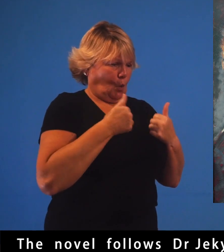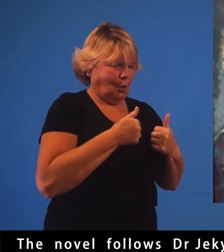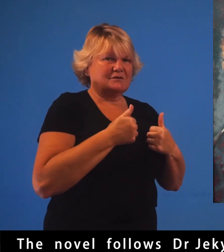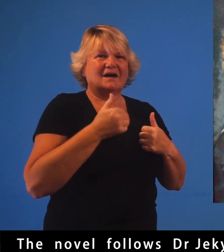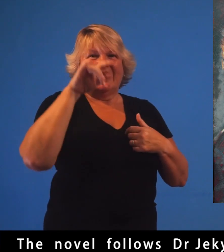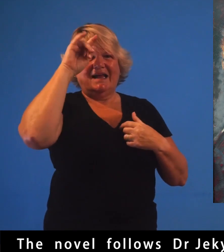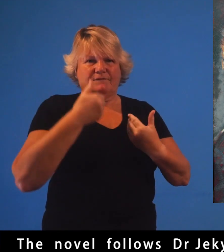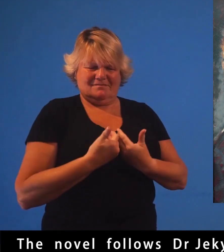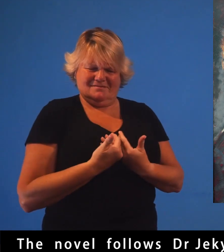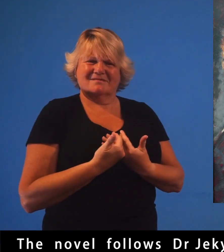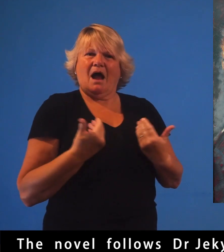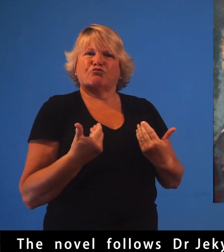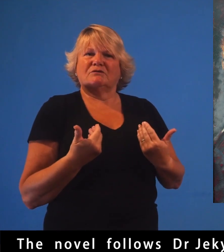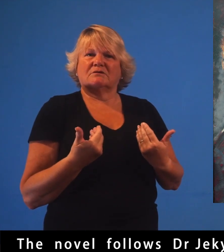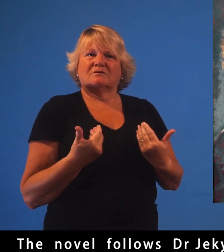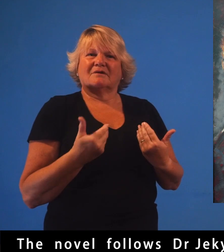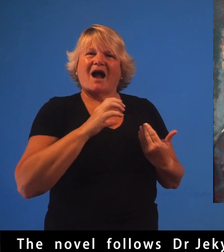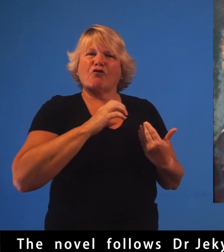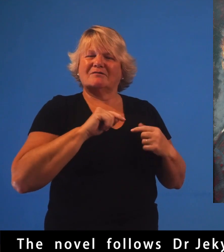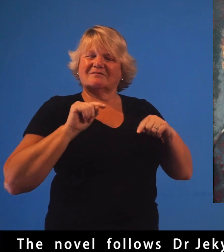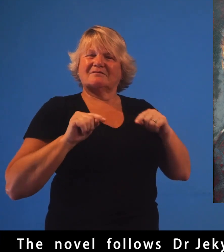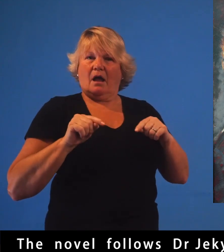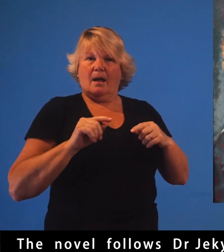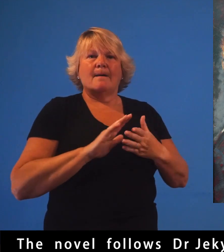evil characteristics,